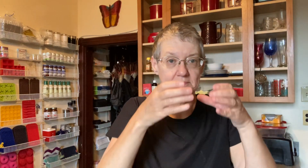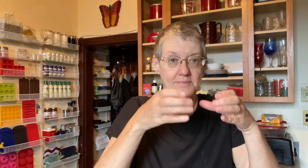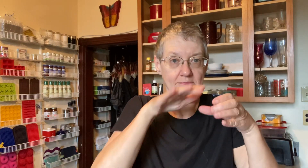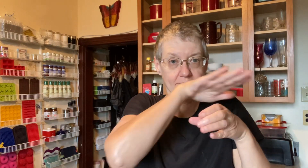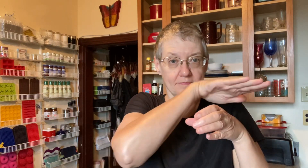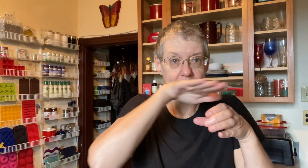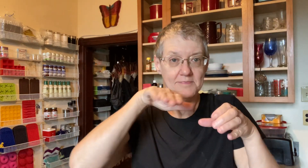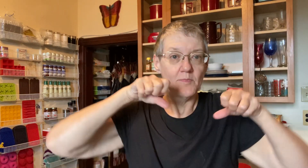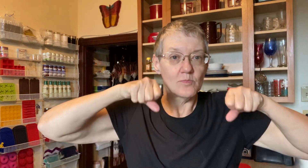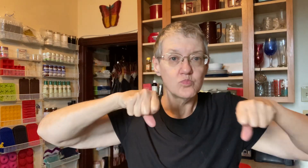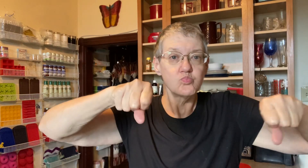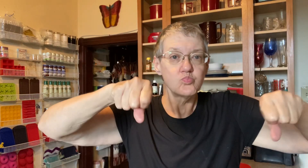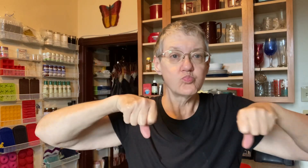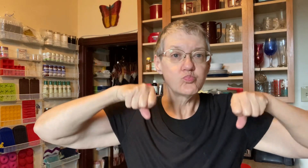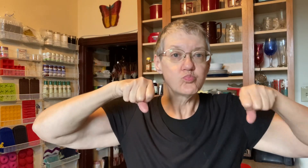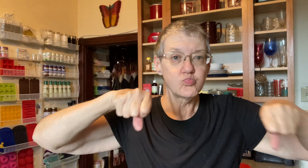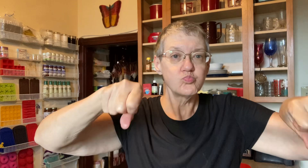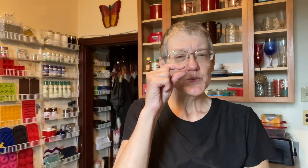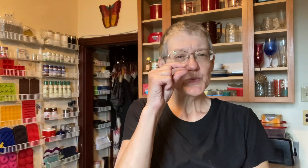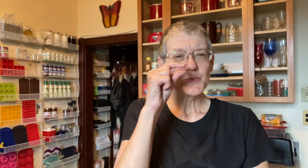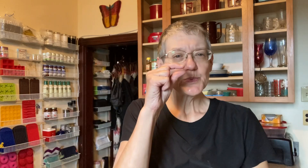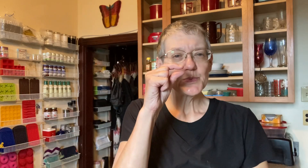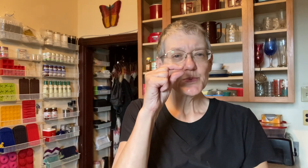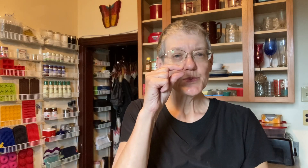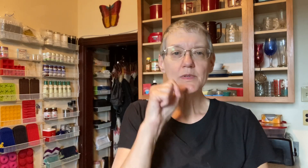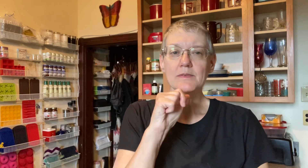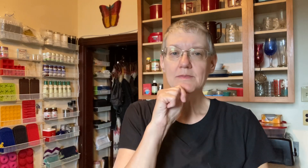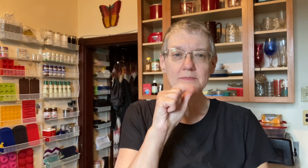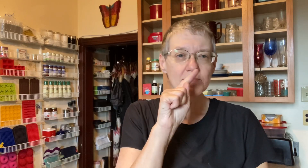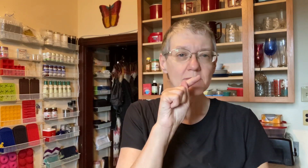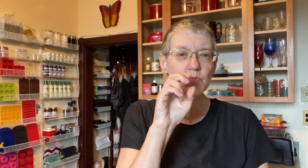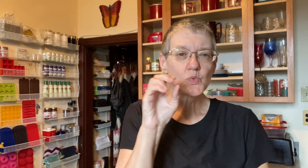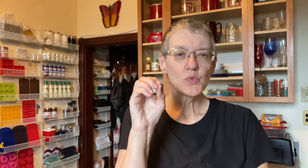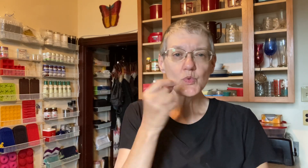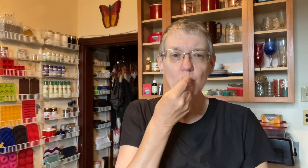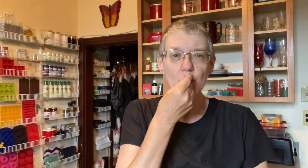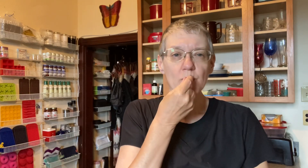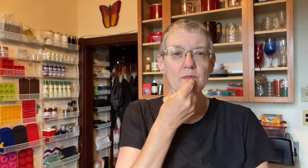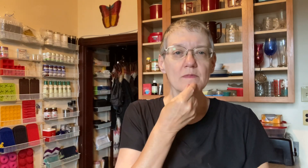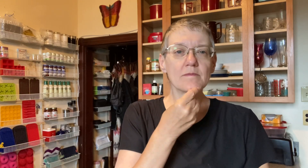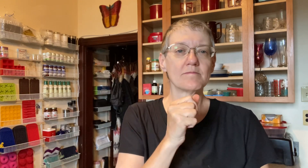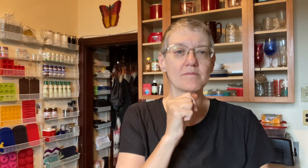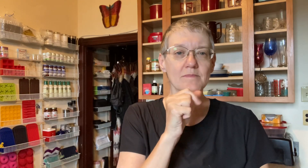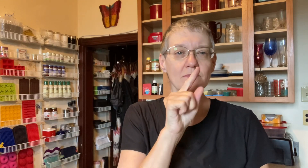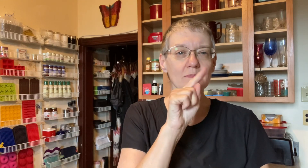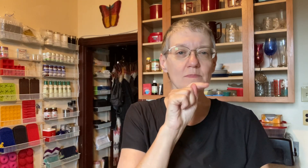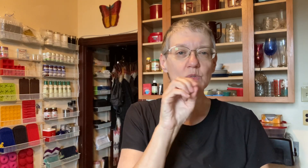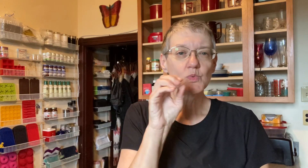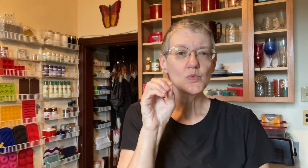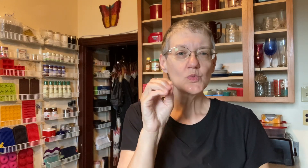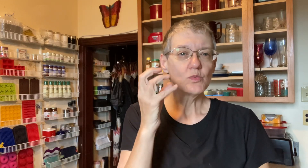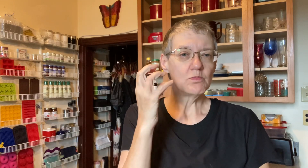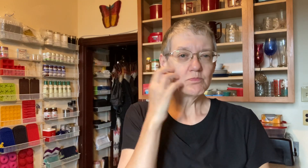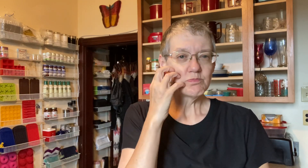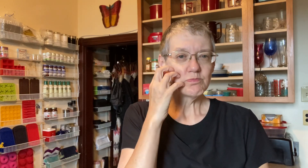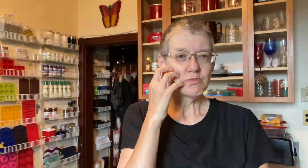Put one on the bottom and cover it on the top and then roll. Get about 1/3 of an inch thickness, not too thin and not too thick.